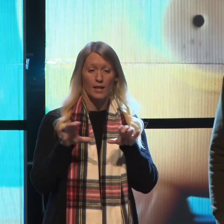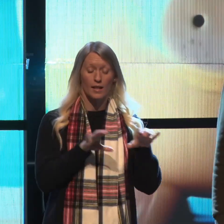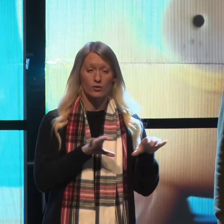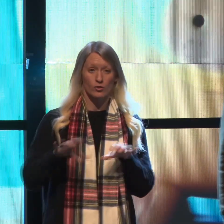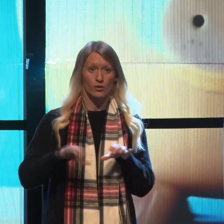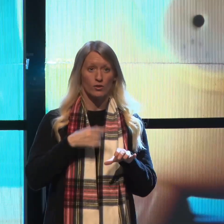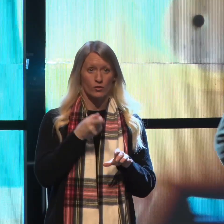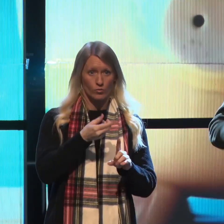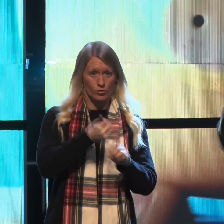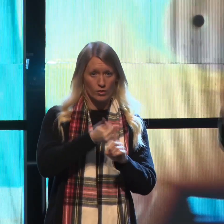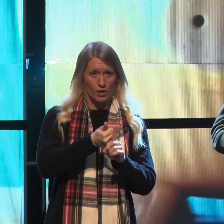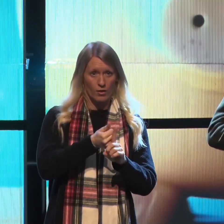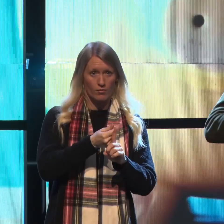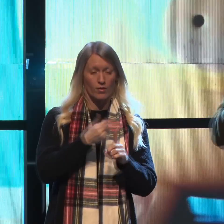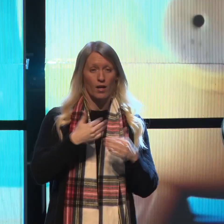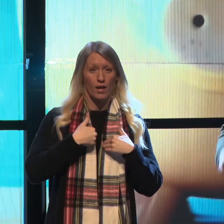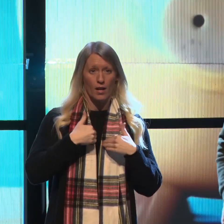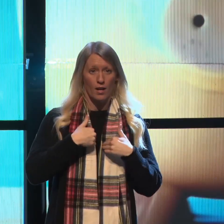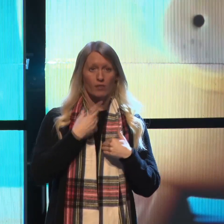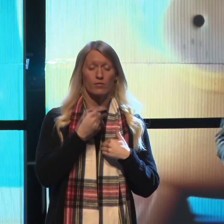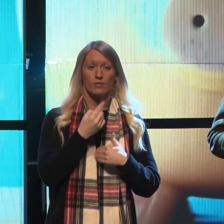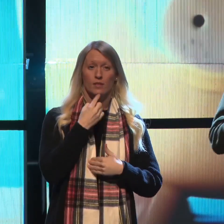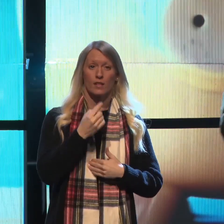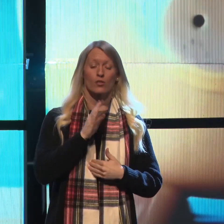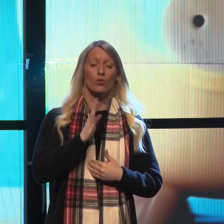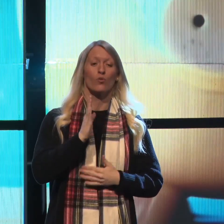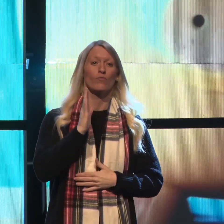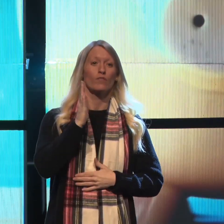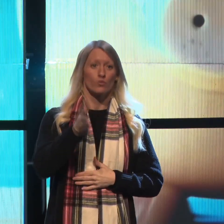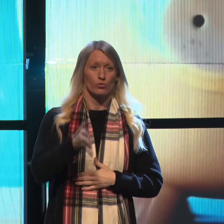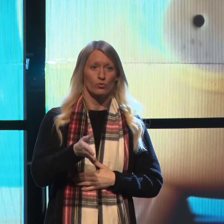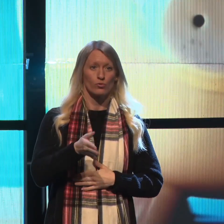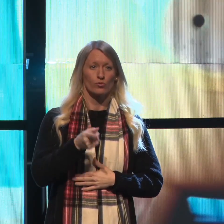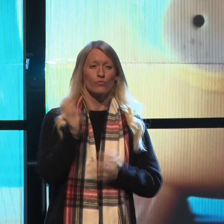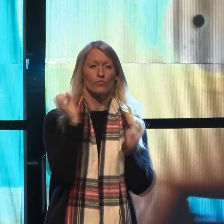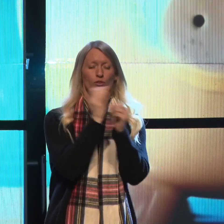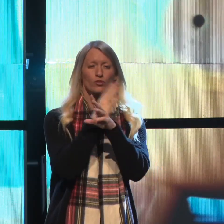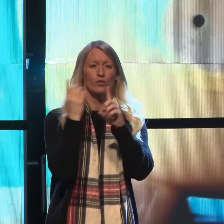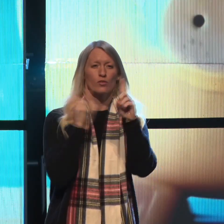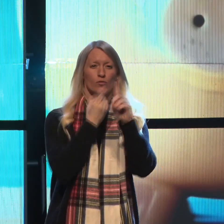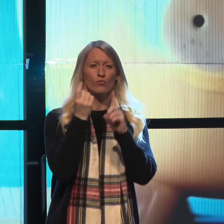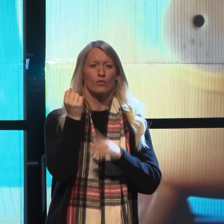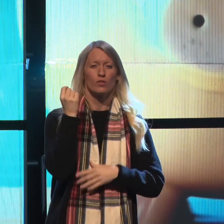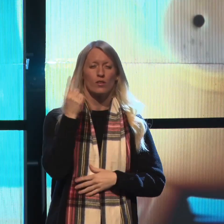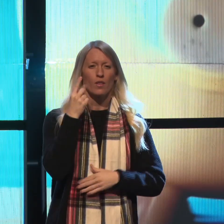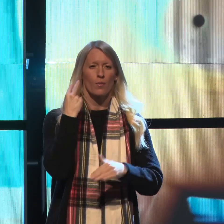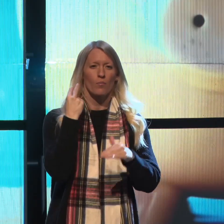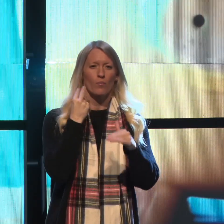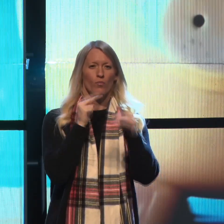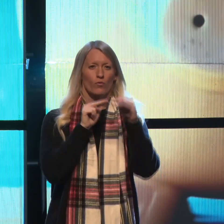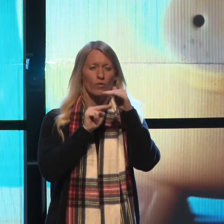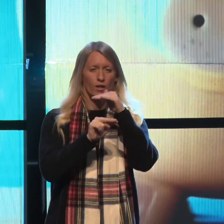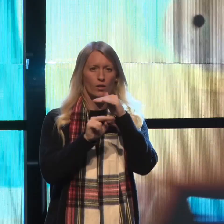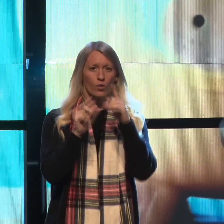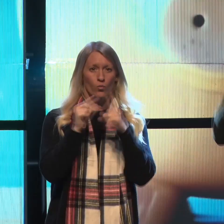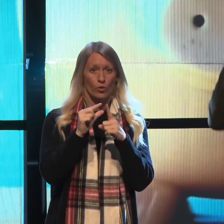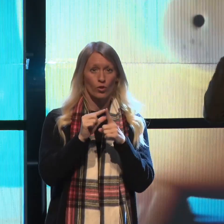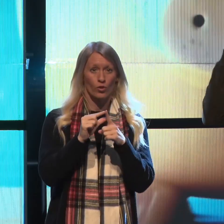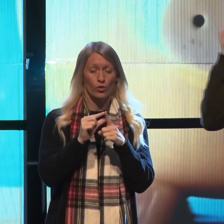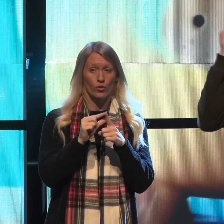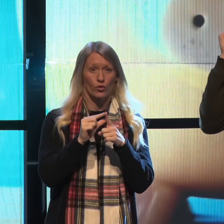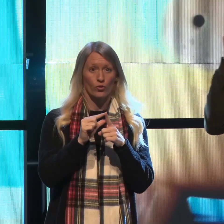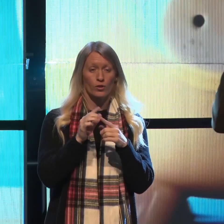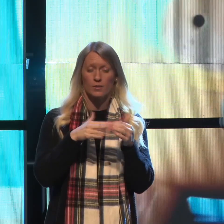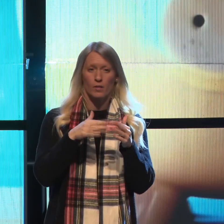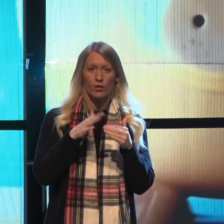your future. And so vision, revelation, the prophetic word, whatever word you want to use for it, it